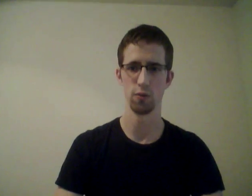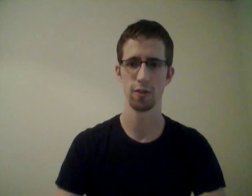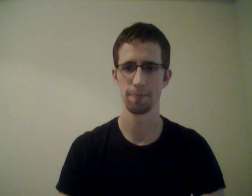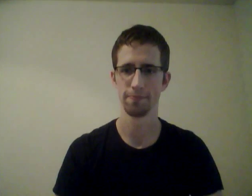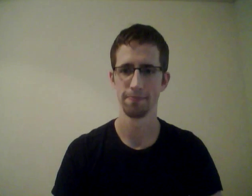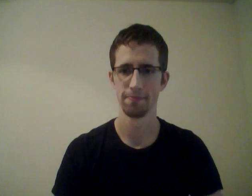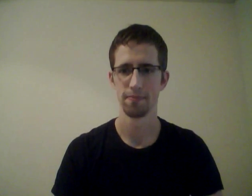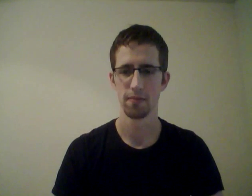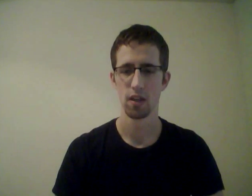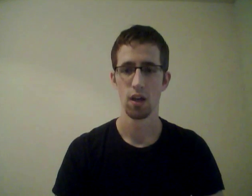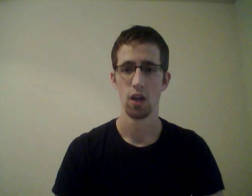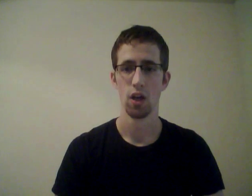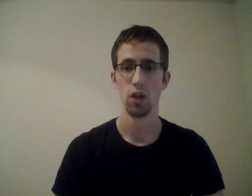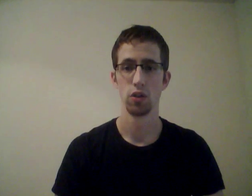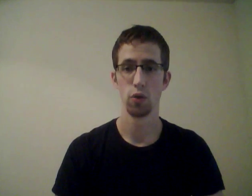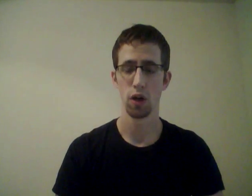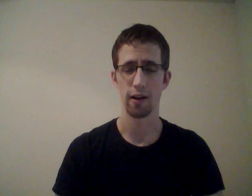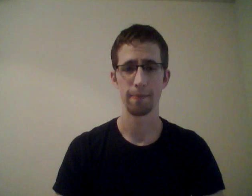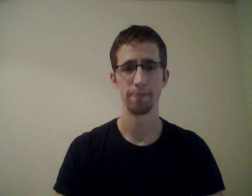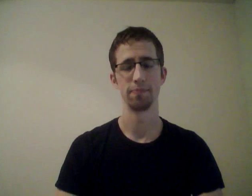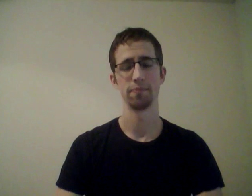Use. To work.